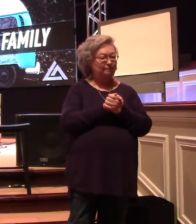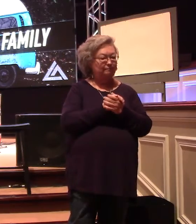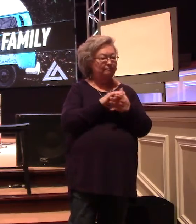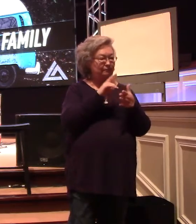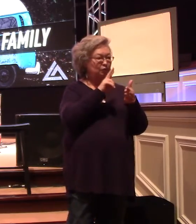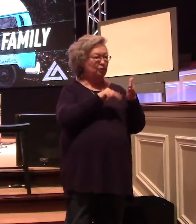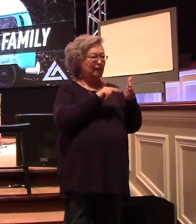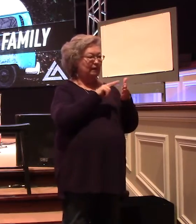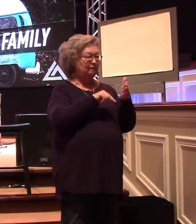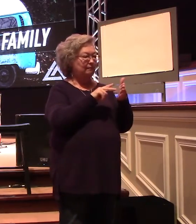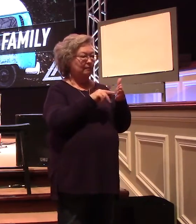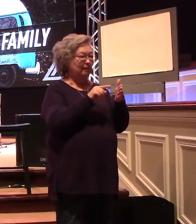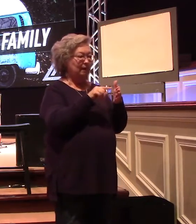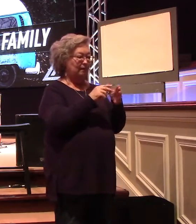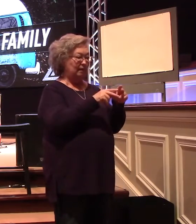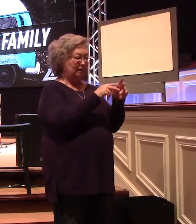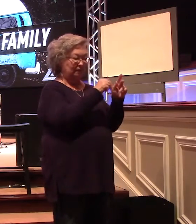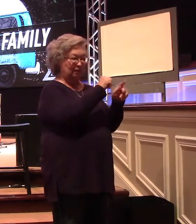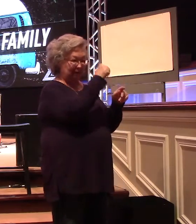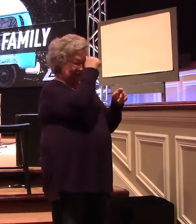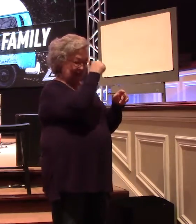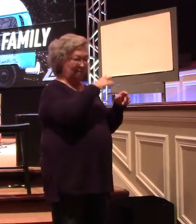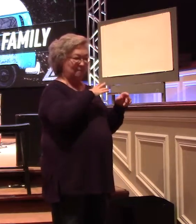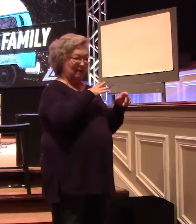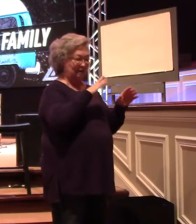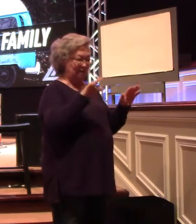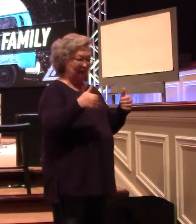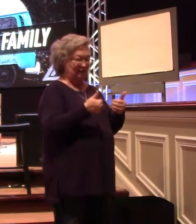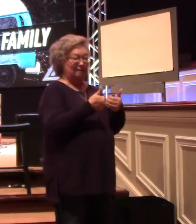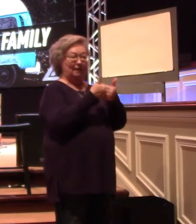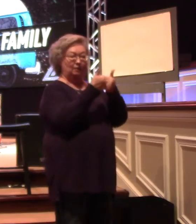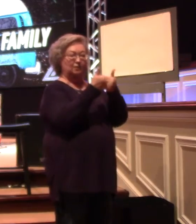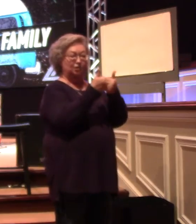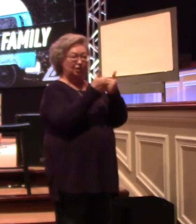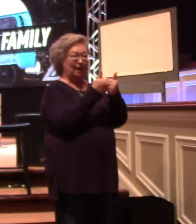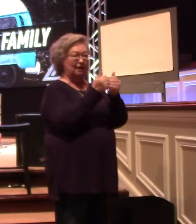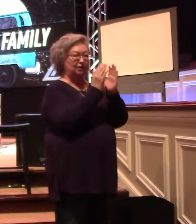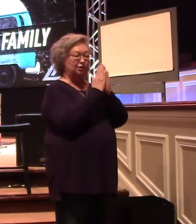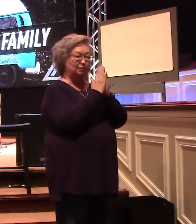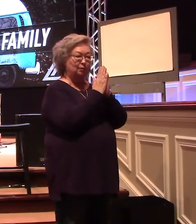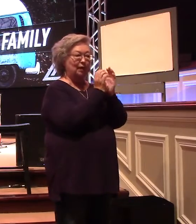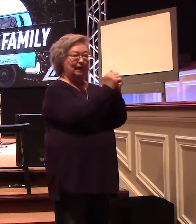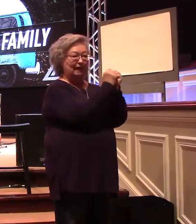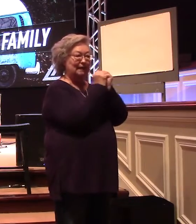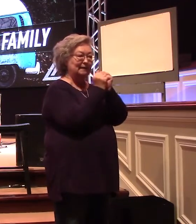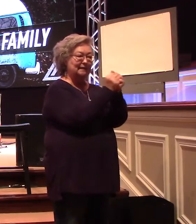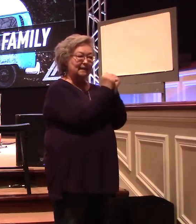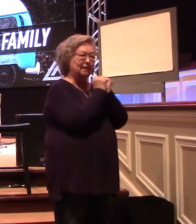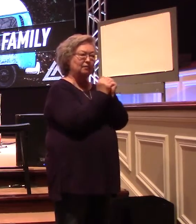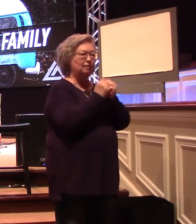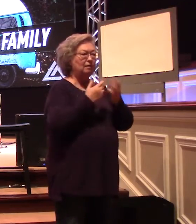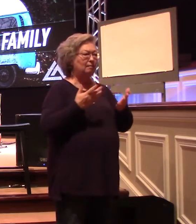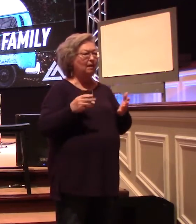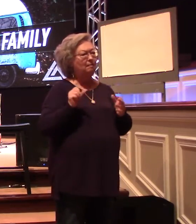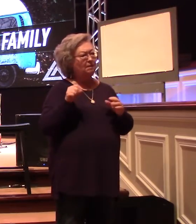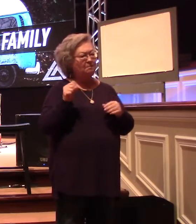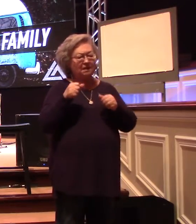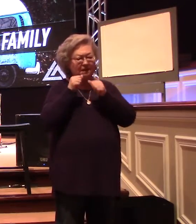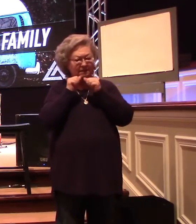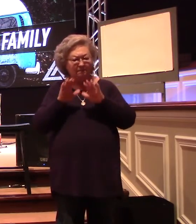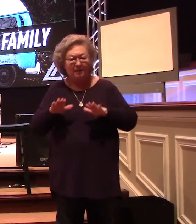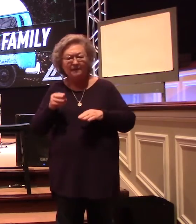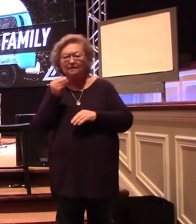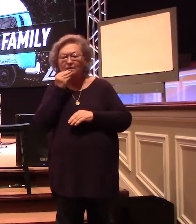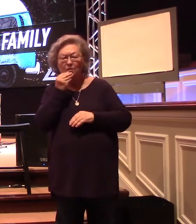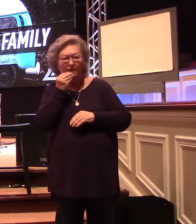pray with my wife every day. At that time, I rarely prayed with her. Sure, we'd say grace over a meal, but as far as holding hands and stuff,